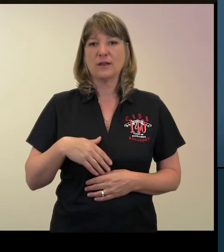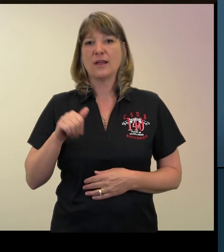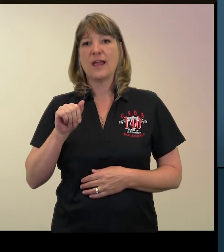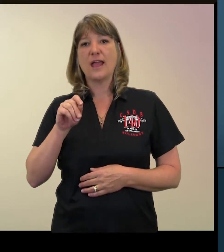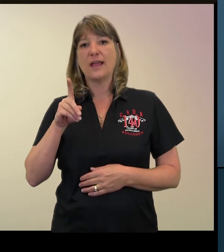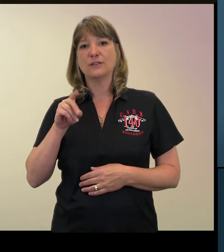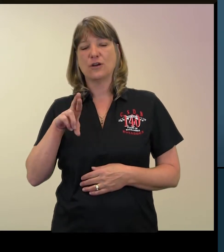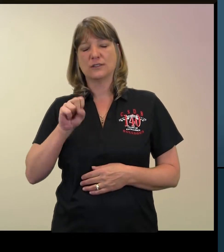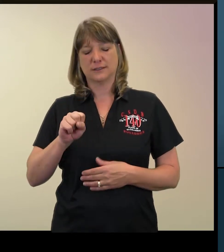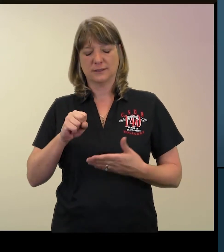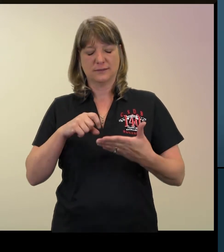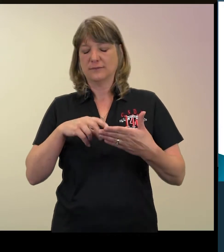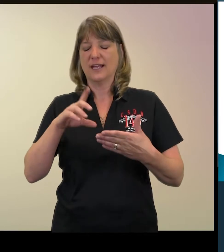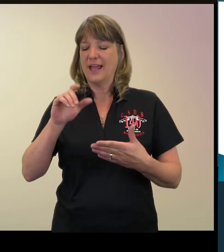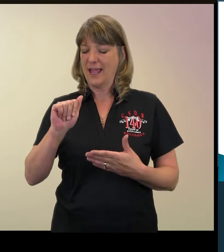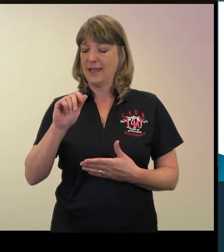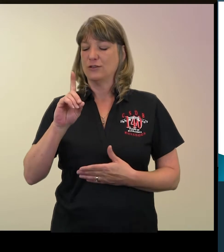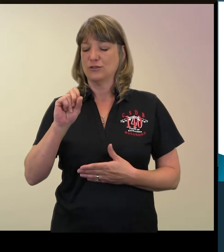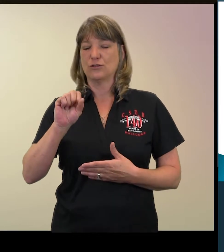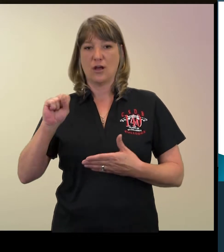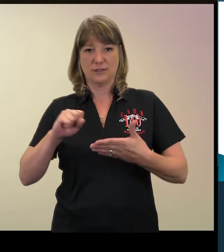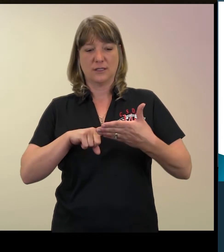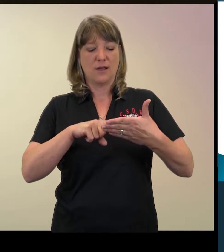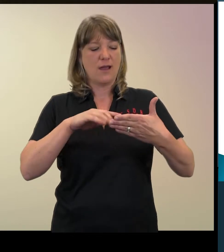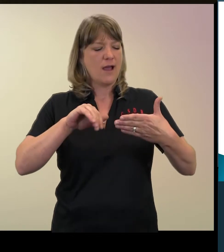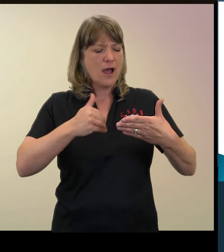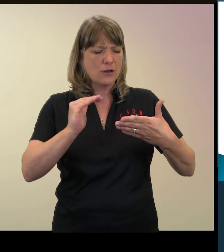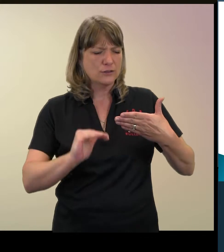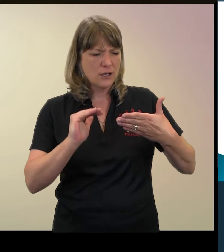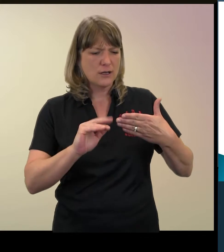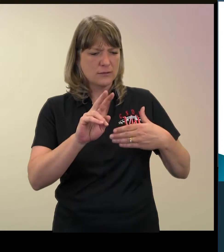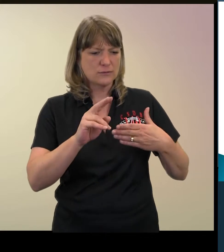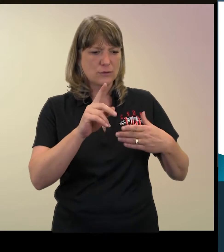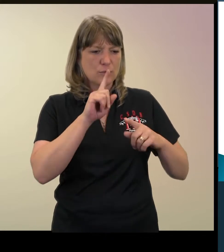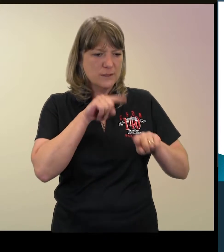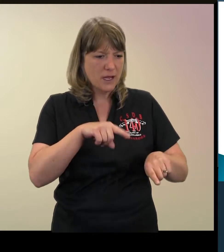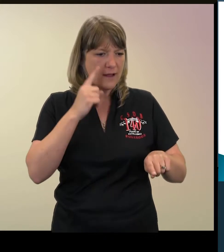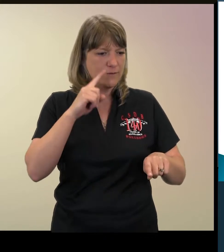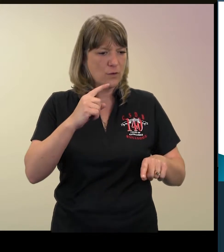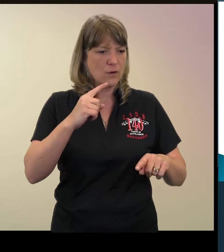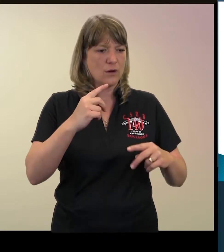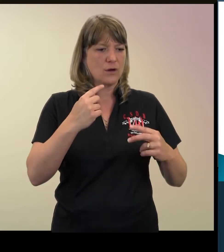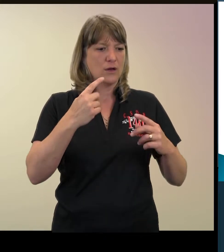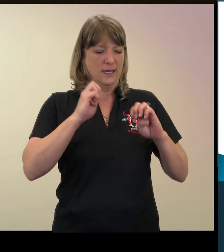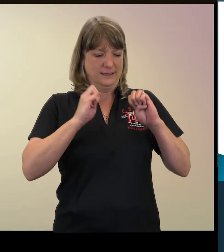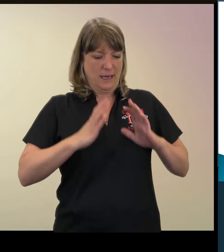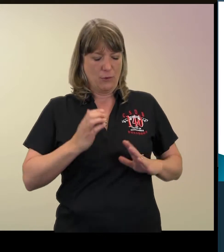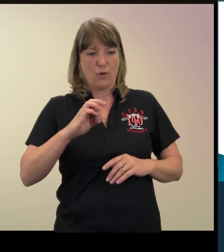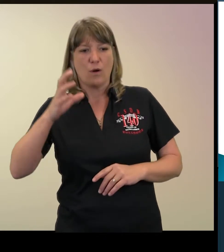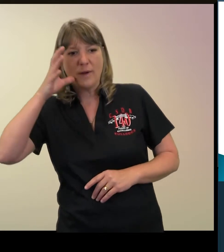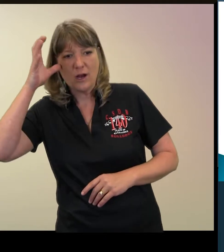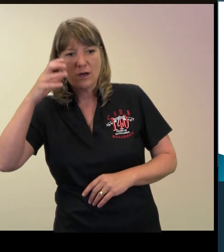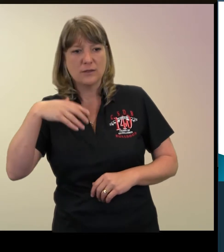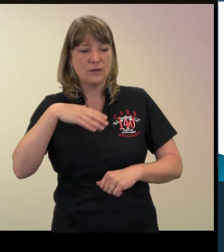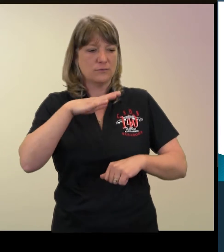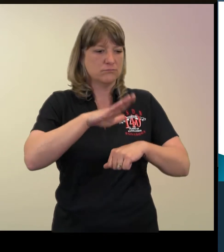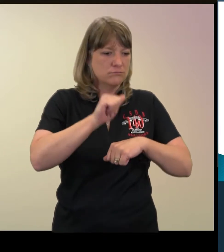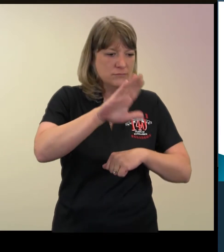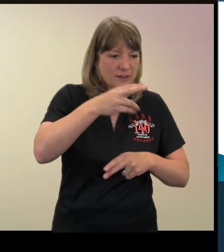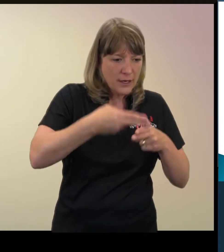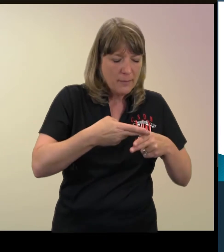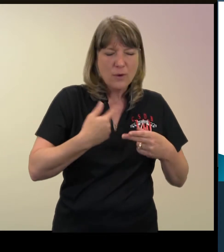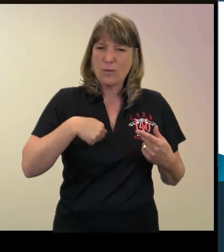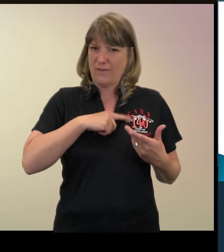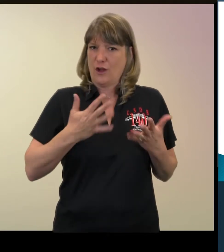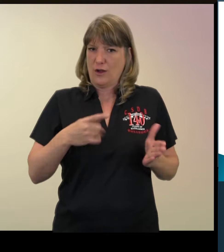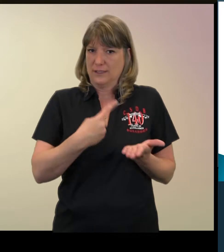scoring items on the ADAS is how does the child respond to the examiner or the parent calling the child's